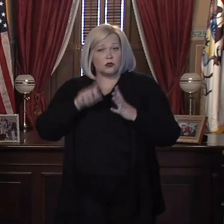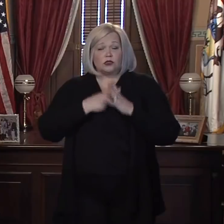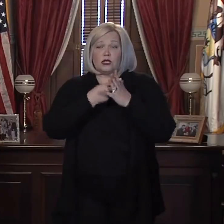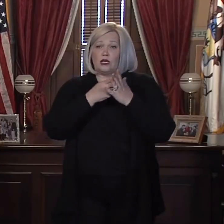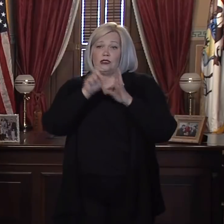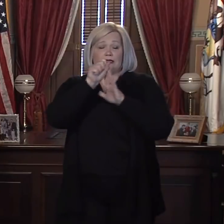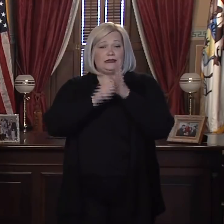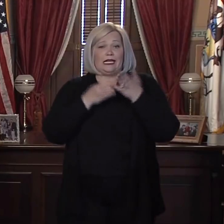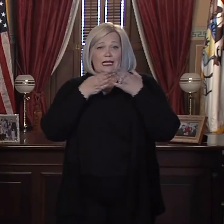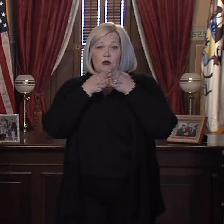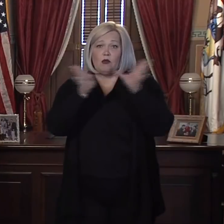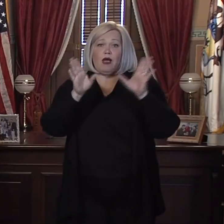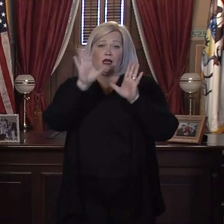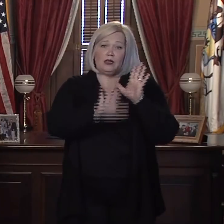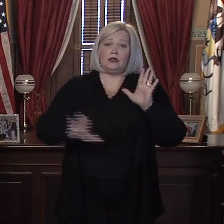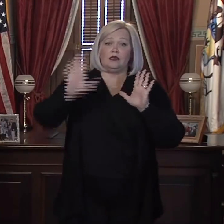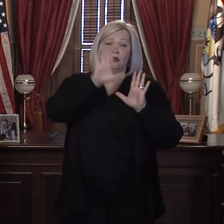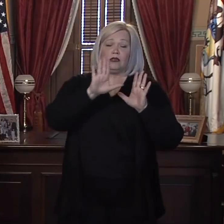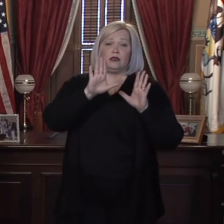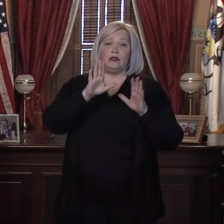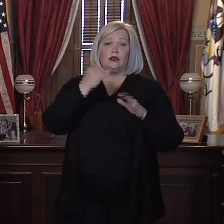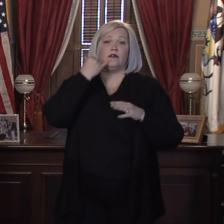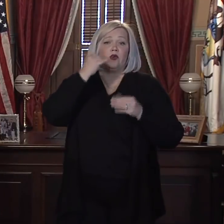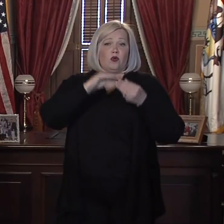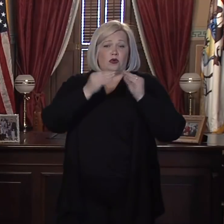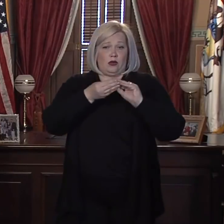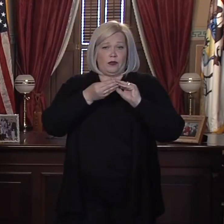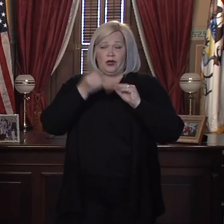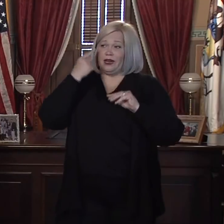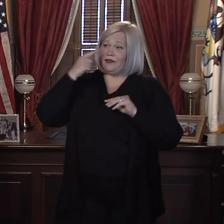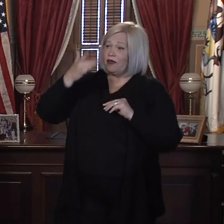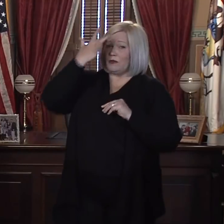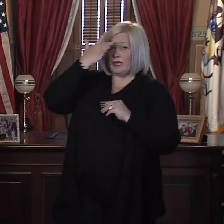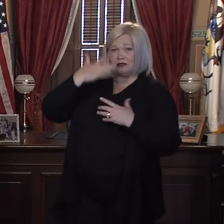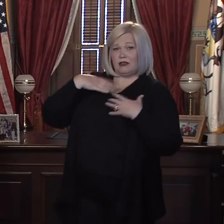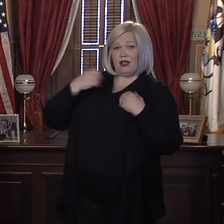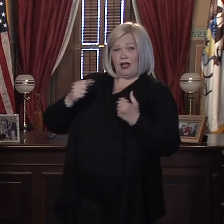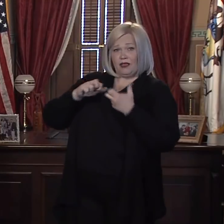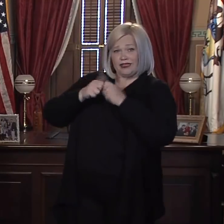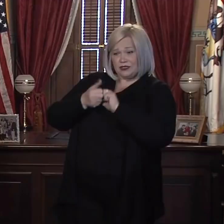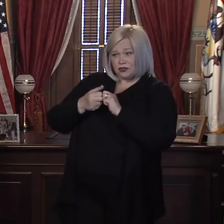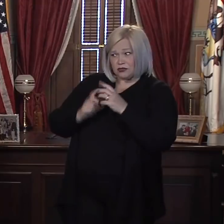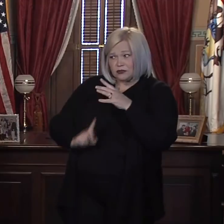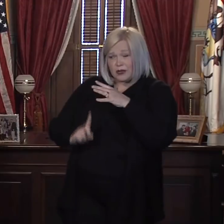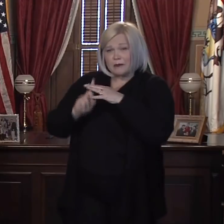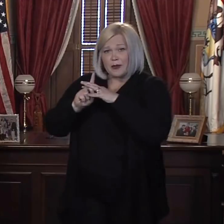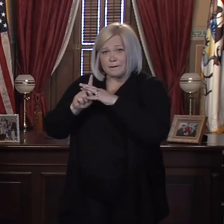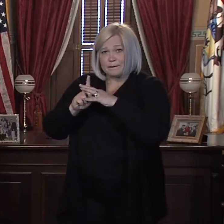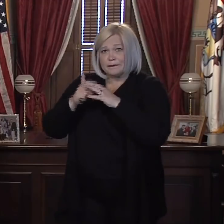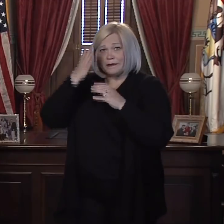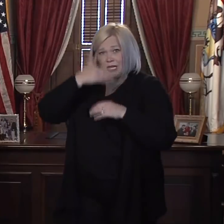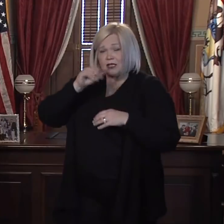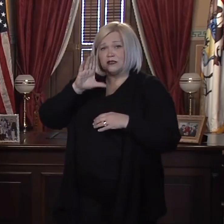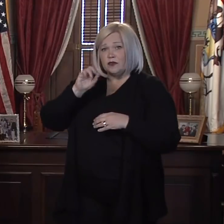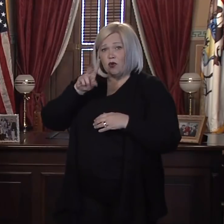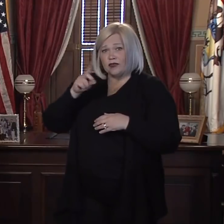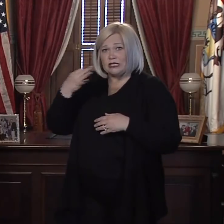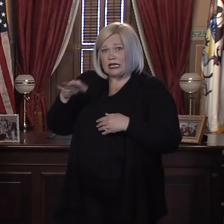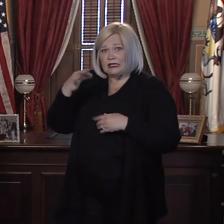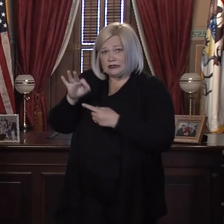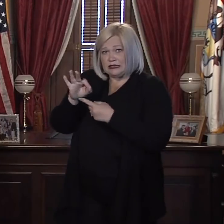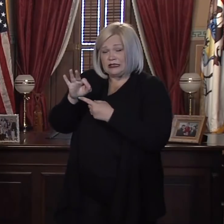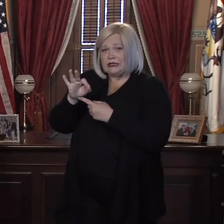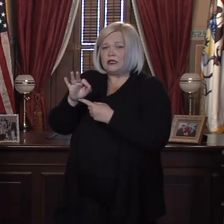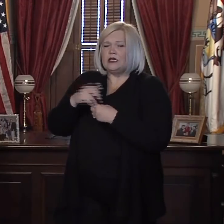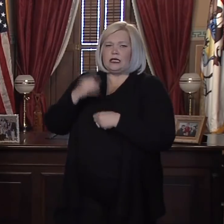statewide hotline for Michiganders whose mental health has been impacted by COVID-19. The hotline will operate